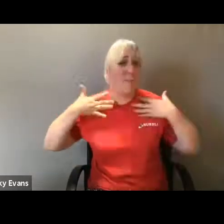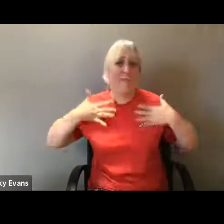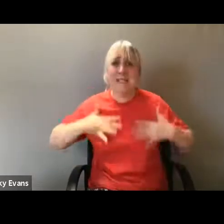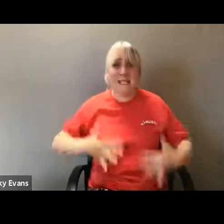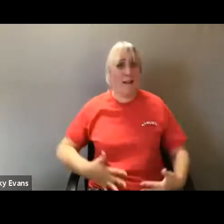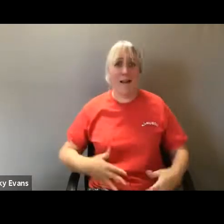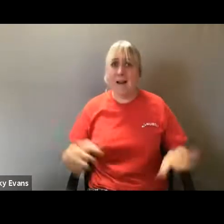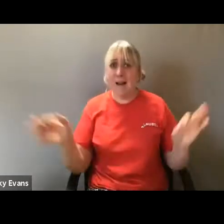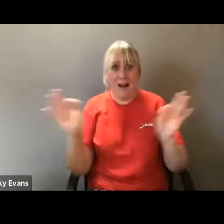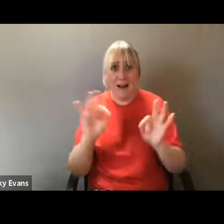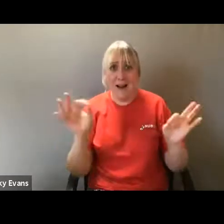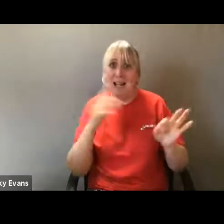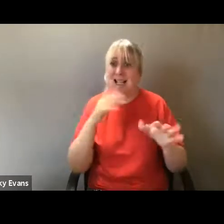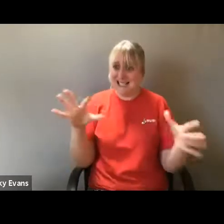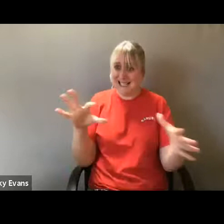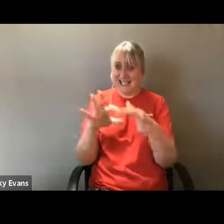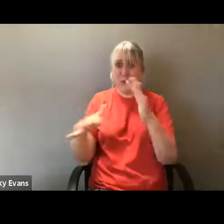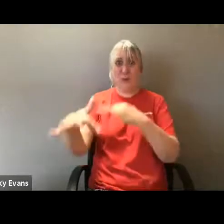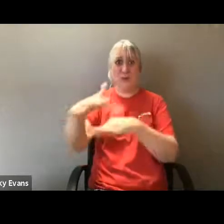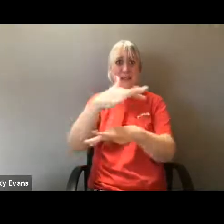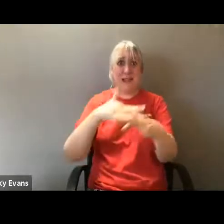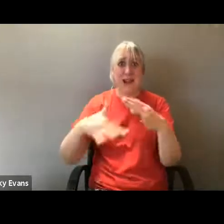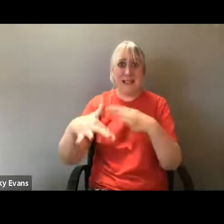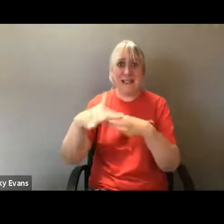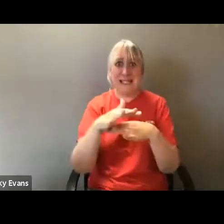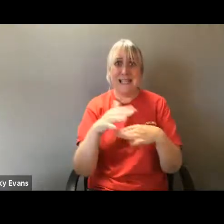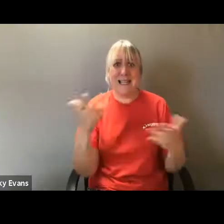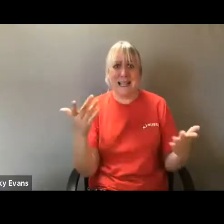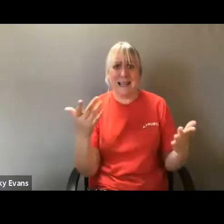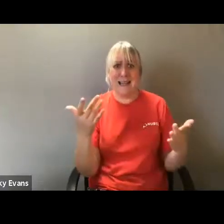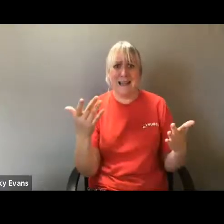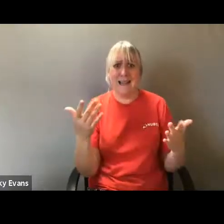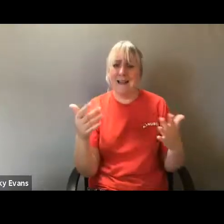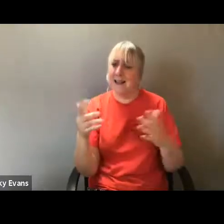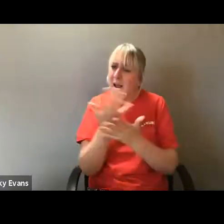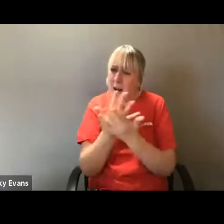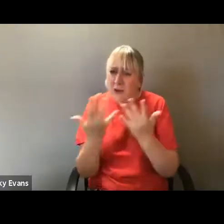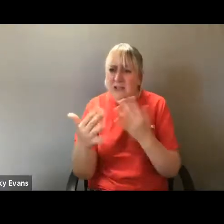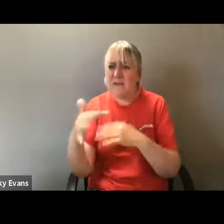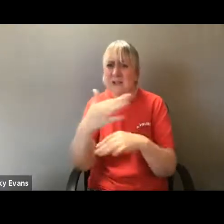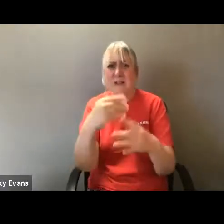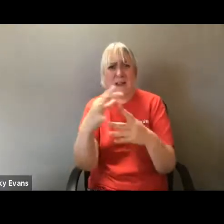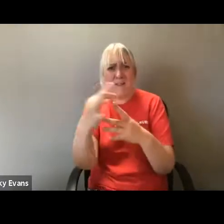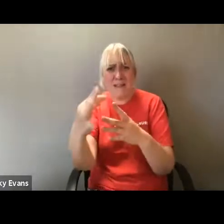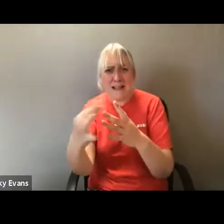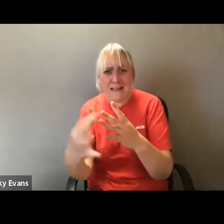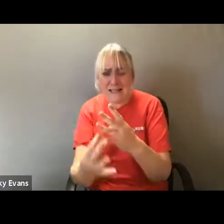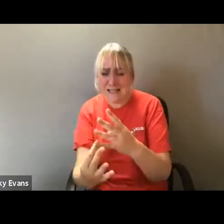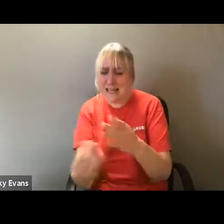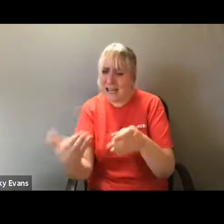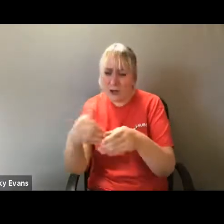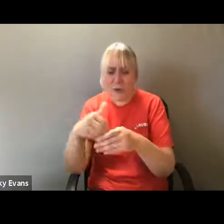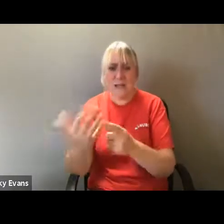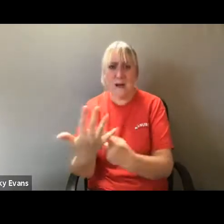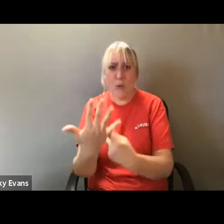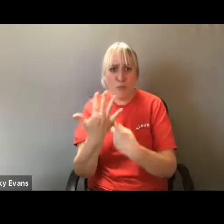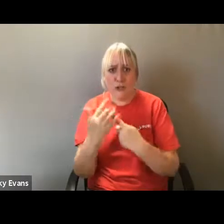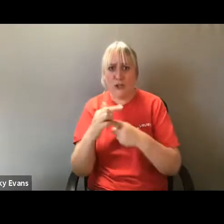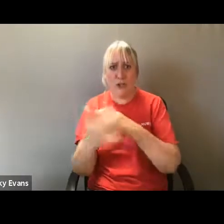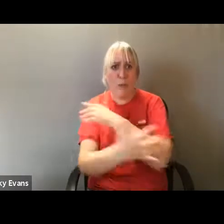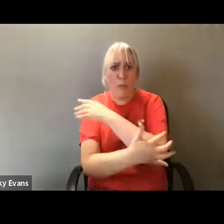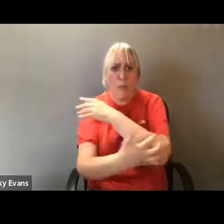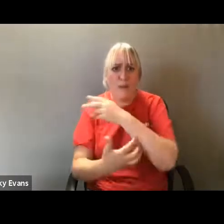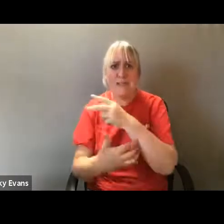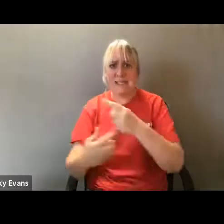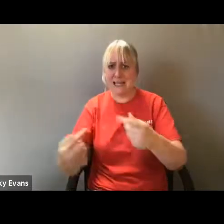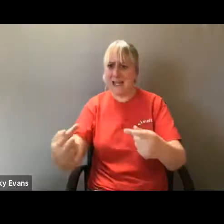all sorts of societal factors, mainly involving oppression, poverty, abuse, trauma,